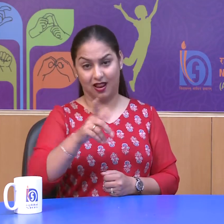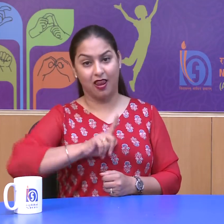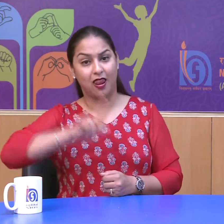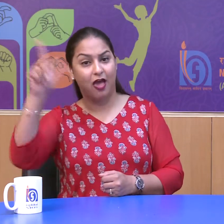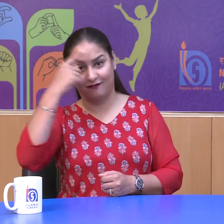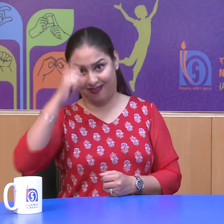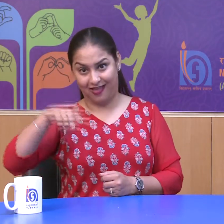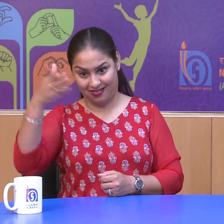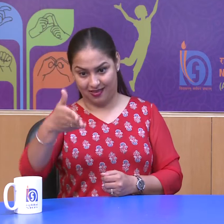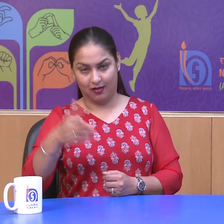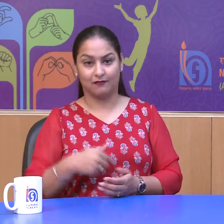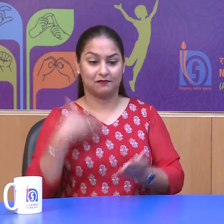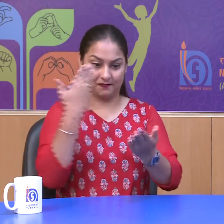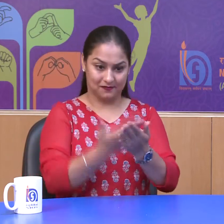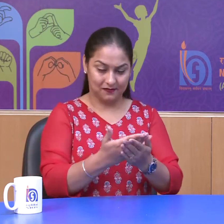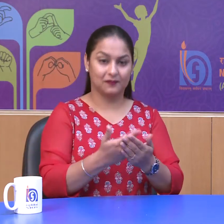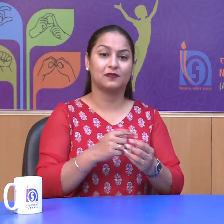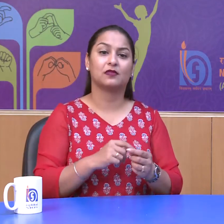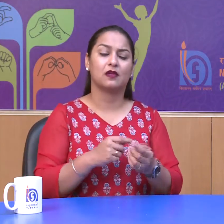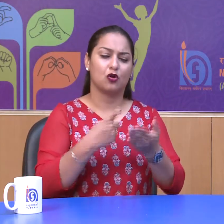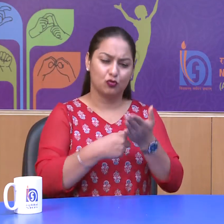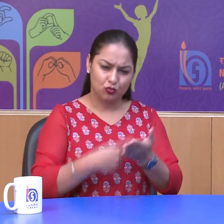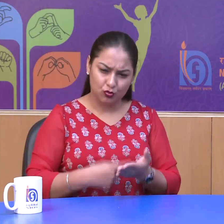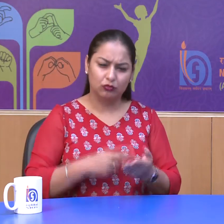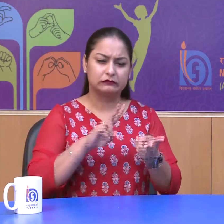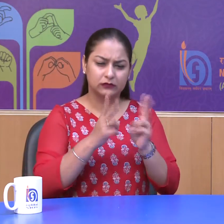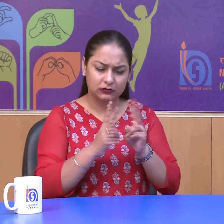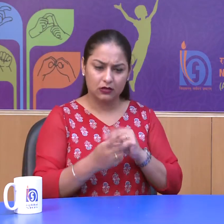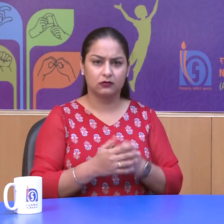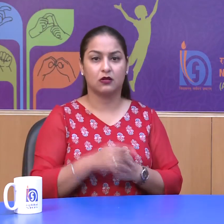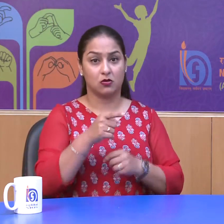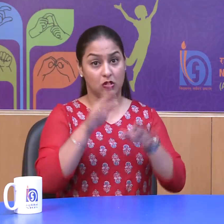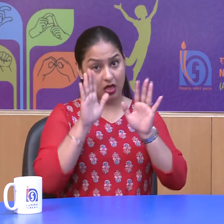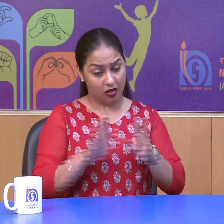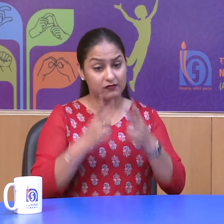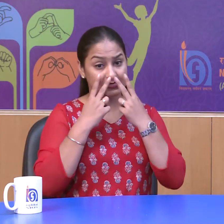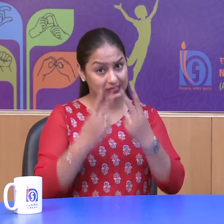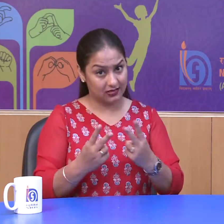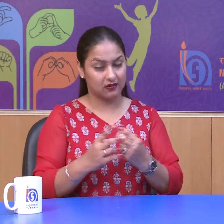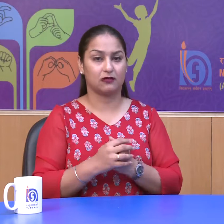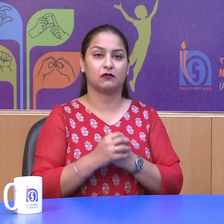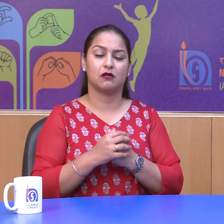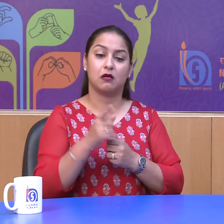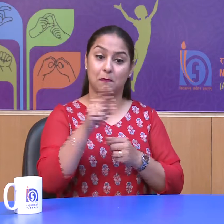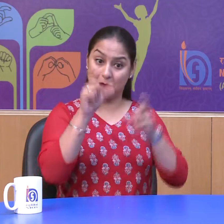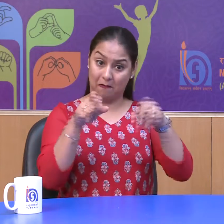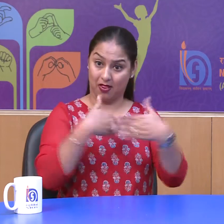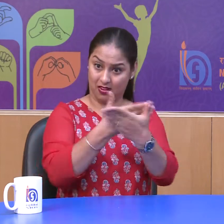participate in the democratic process. You also have observed that people